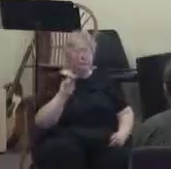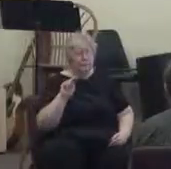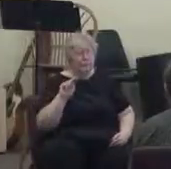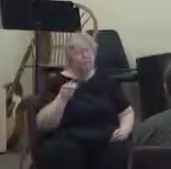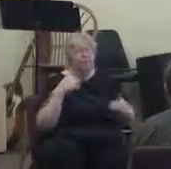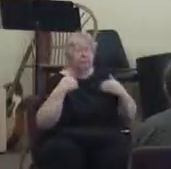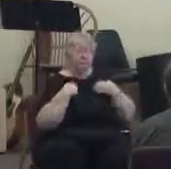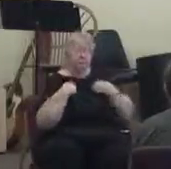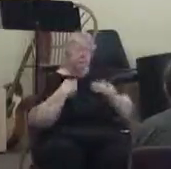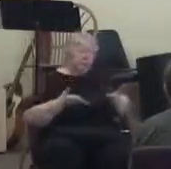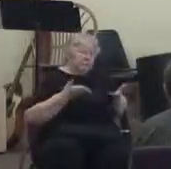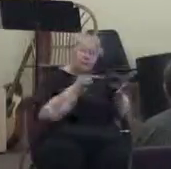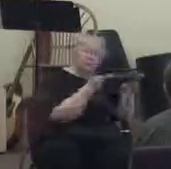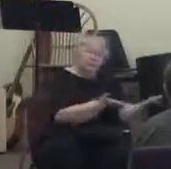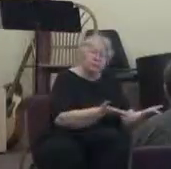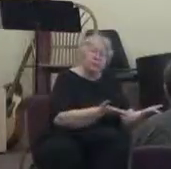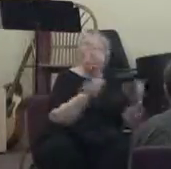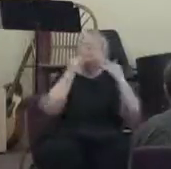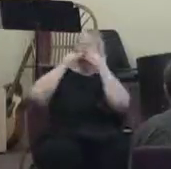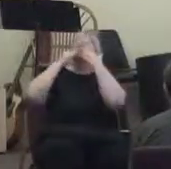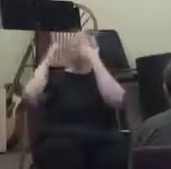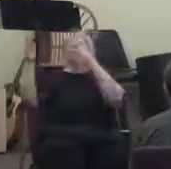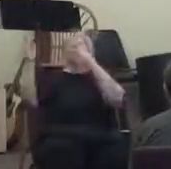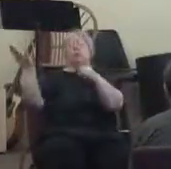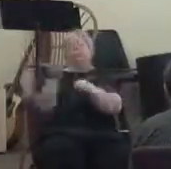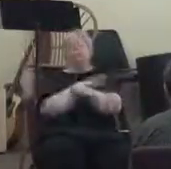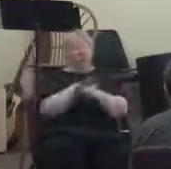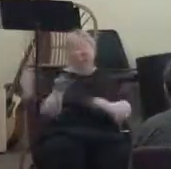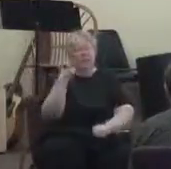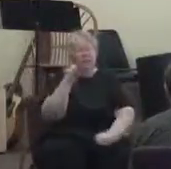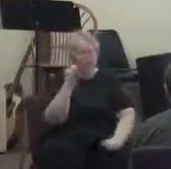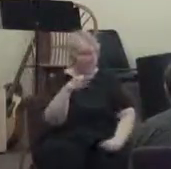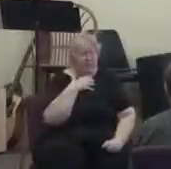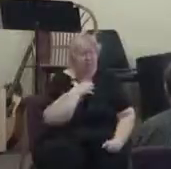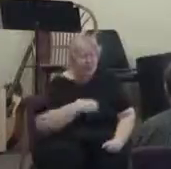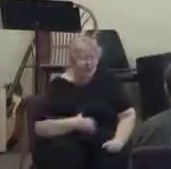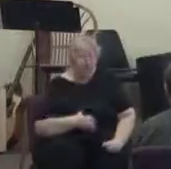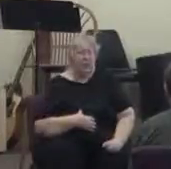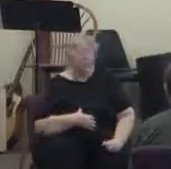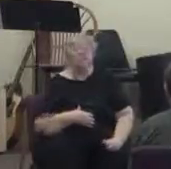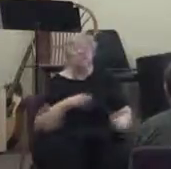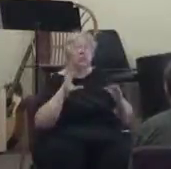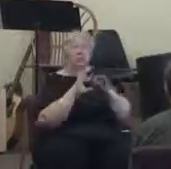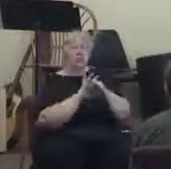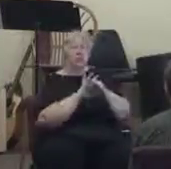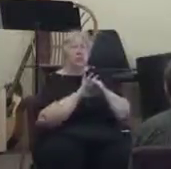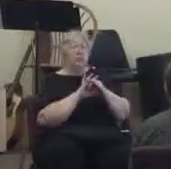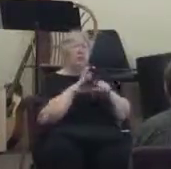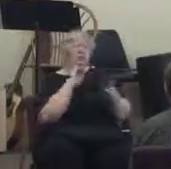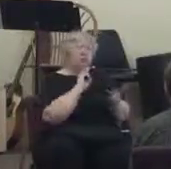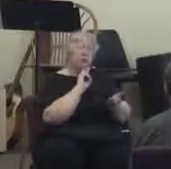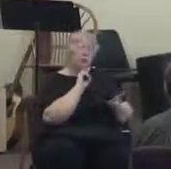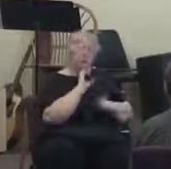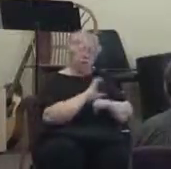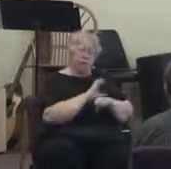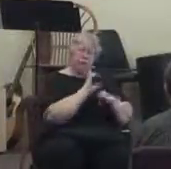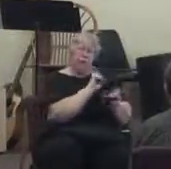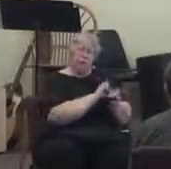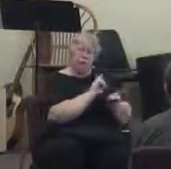all the praise, the glory, and the honor for supplying the need, the desires of church doctrine ministry's heart.